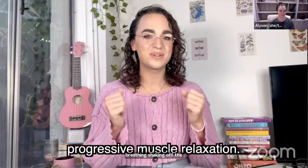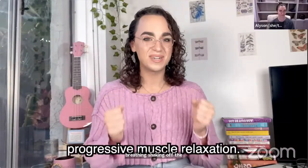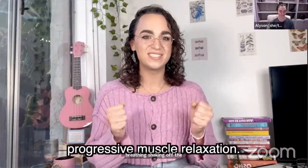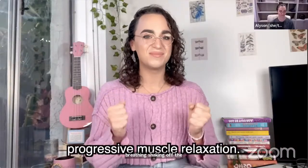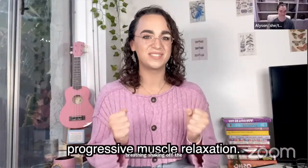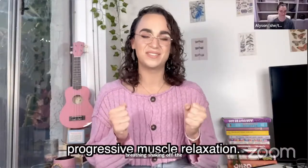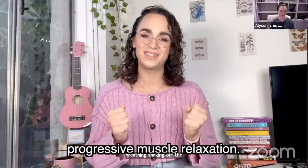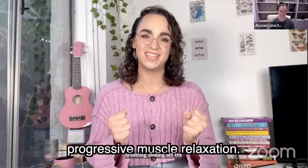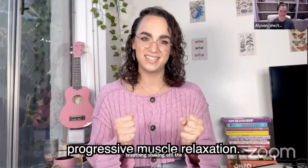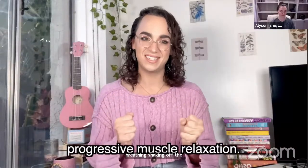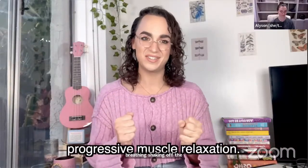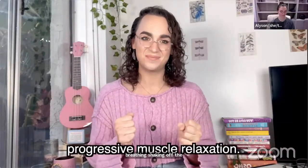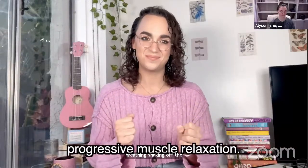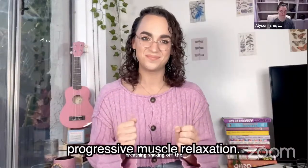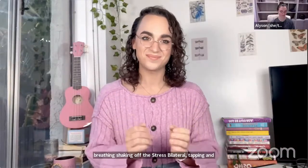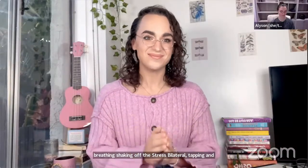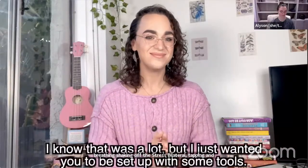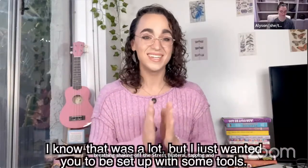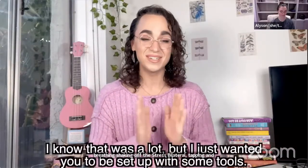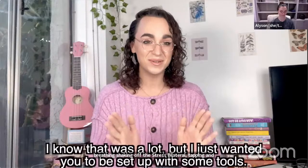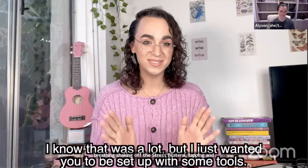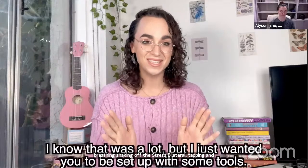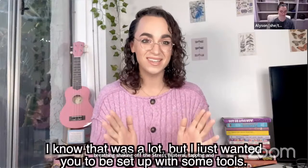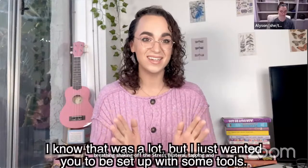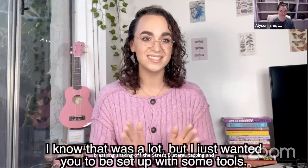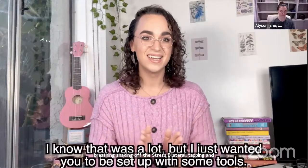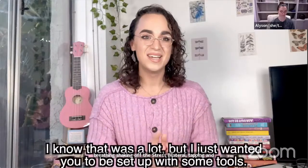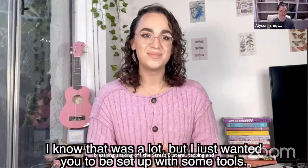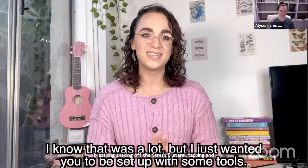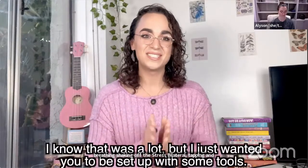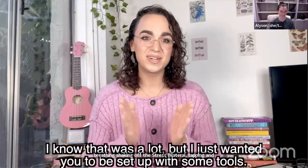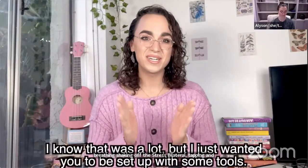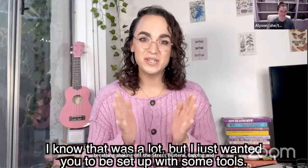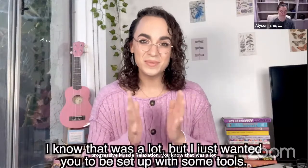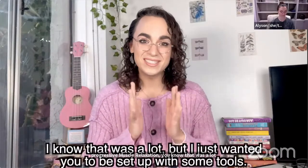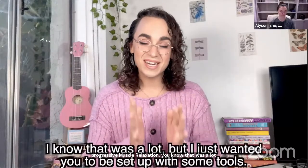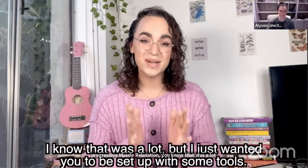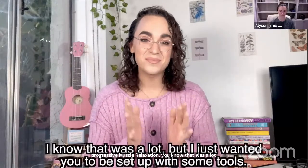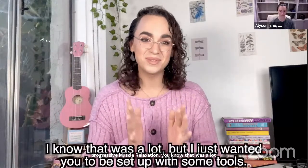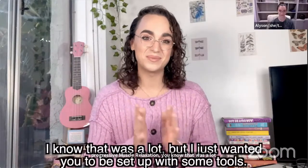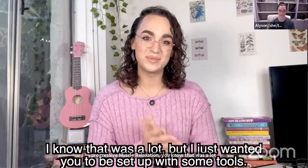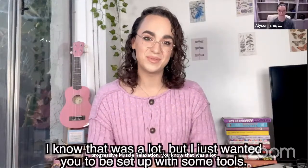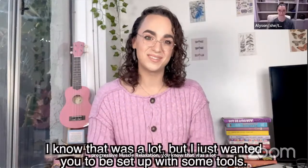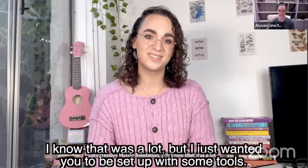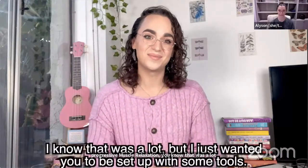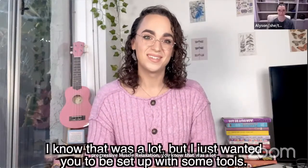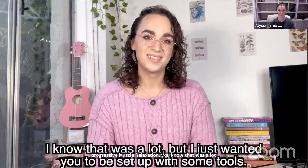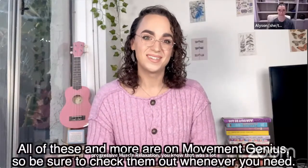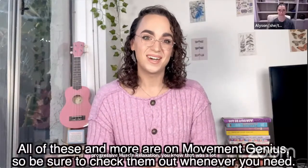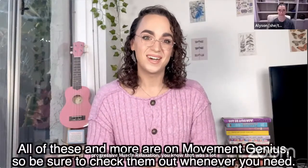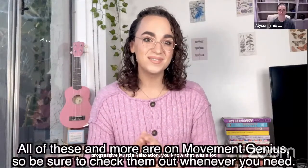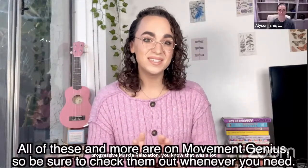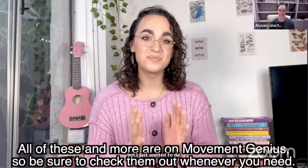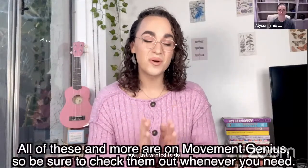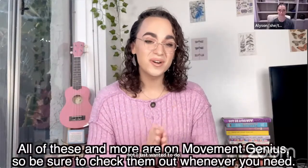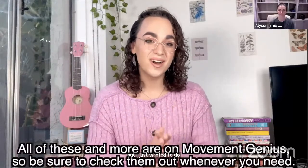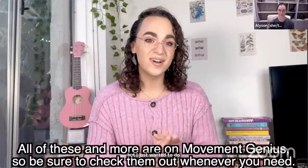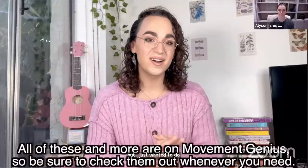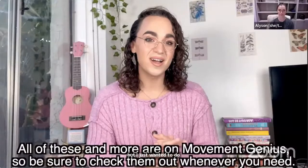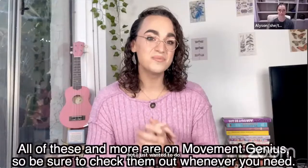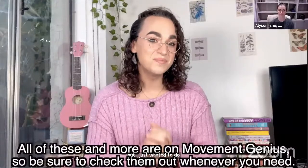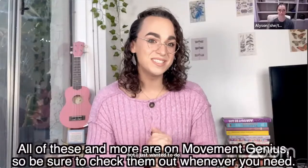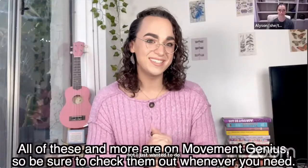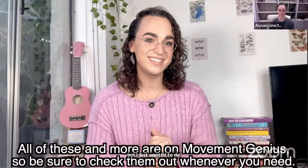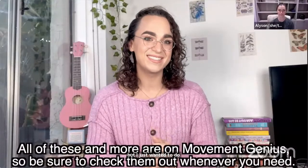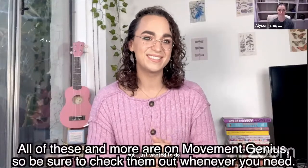and progressive muscle relaxation. I know that was a lot, but I just wanted you to be set up with some tools. All of these and more are